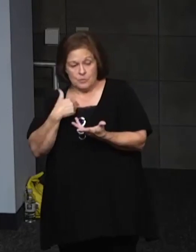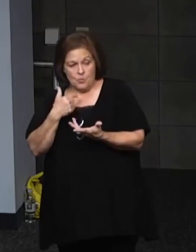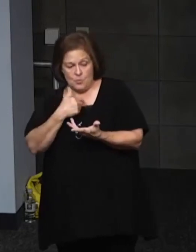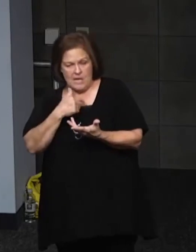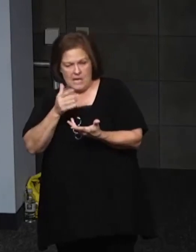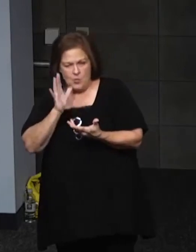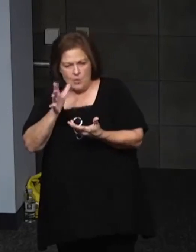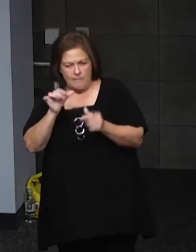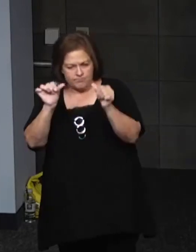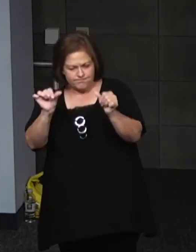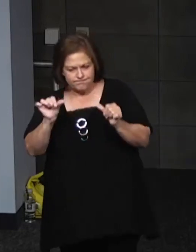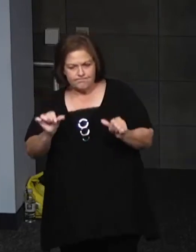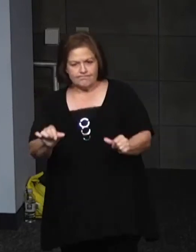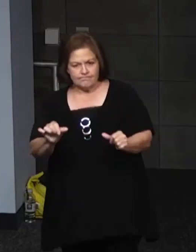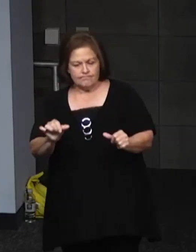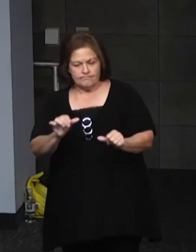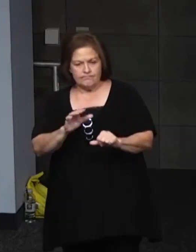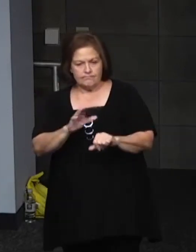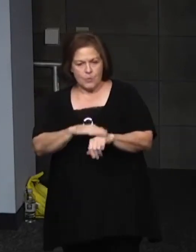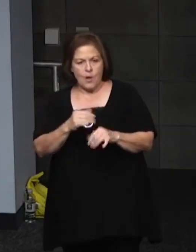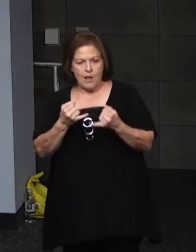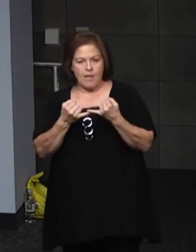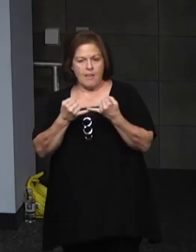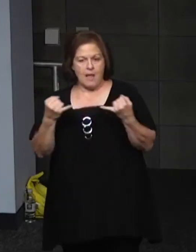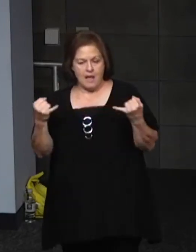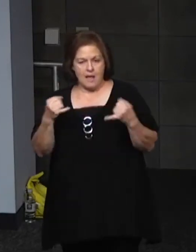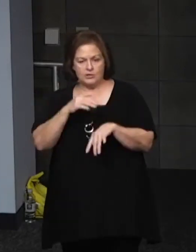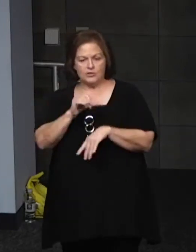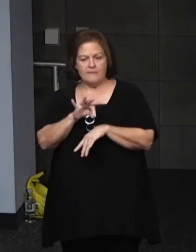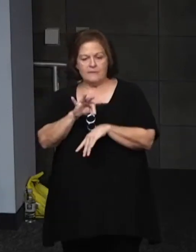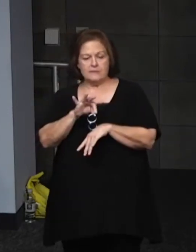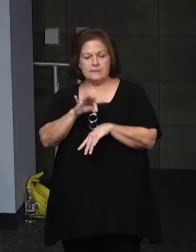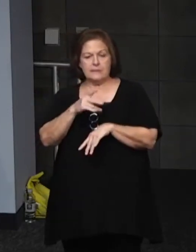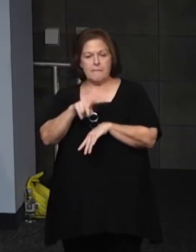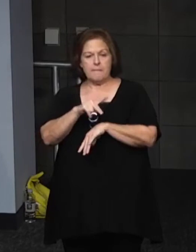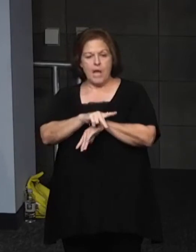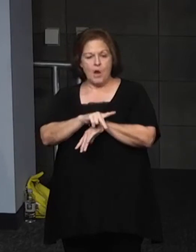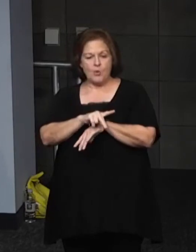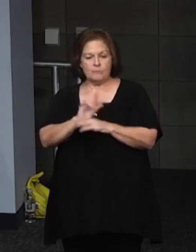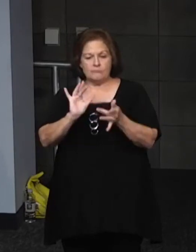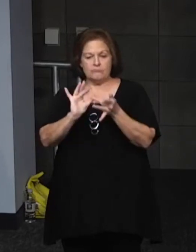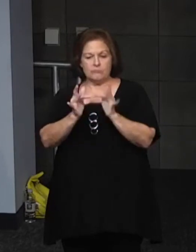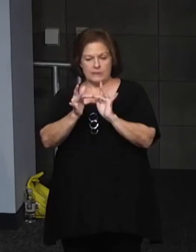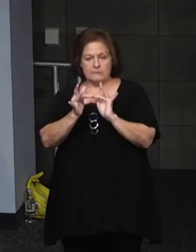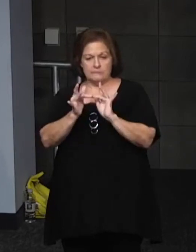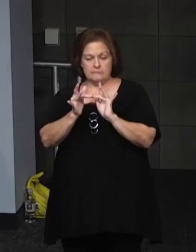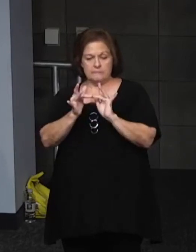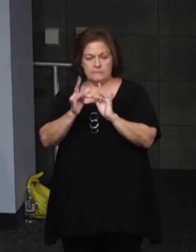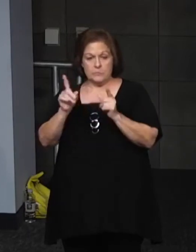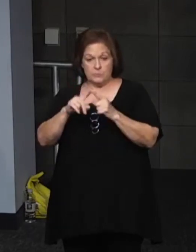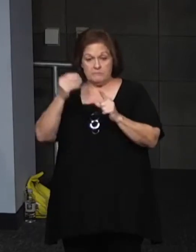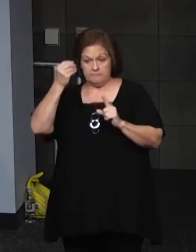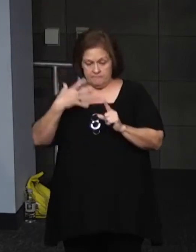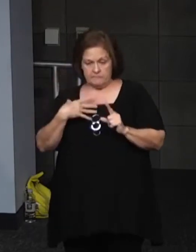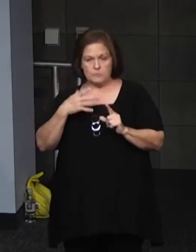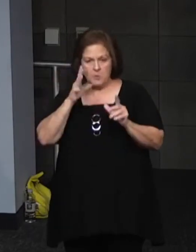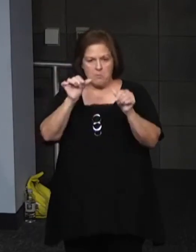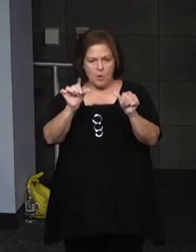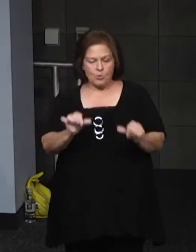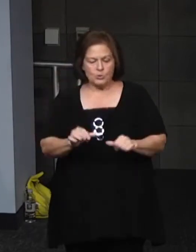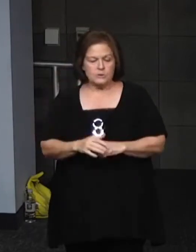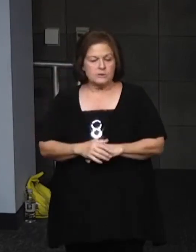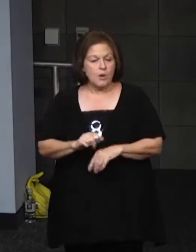all of these things on social media and the Jefferson Parish website as they come available. While I'm talking about